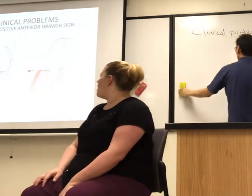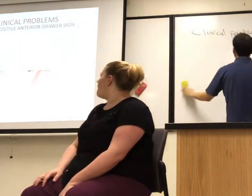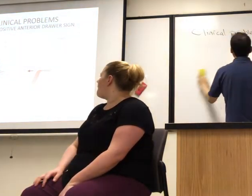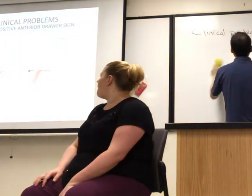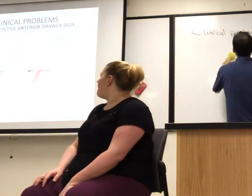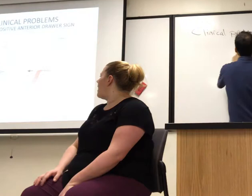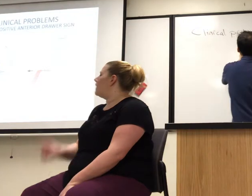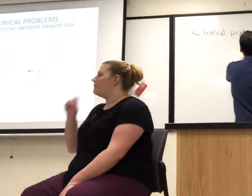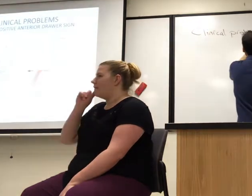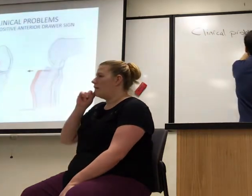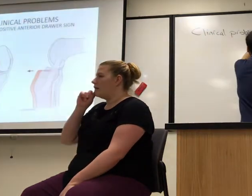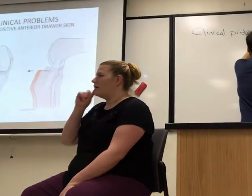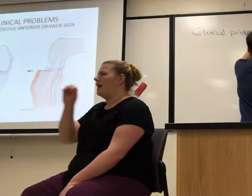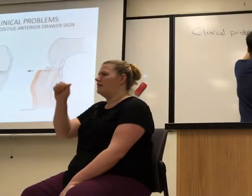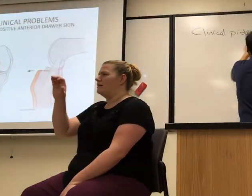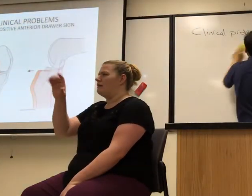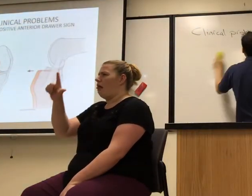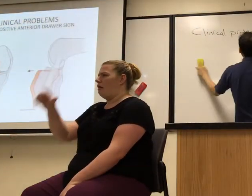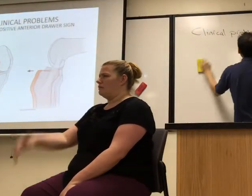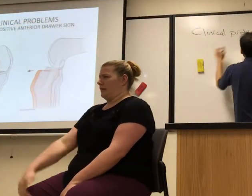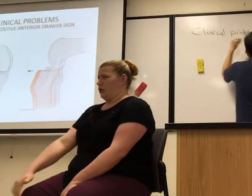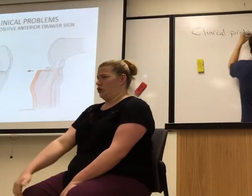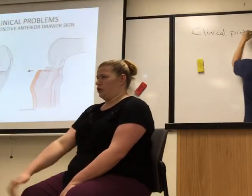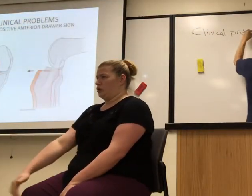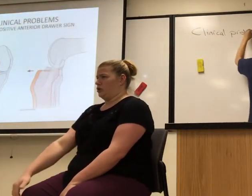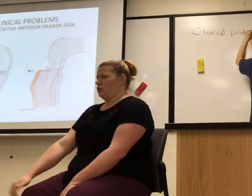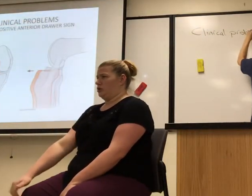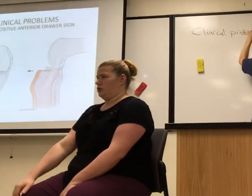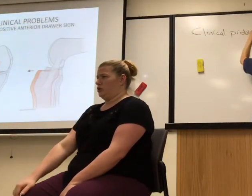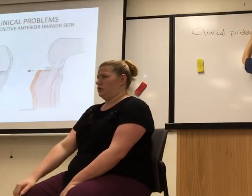the clinical problems I have listed, there's not too many.